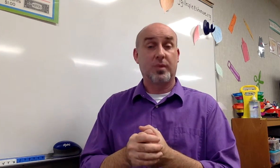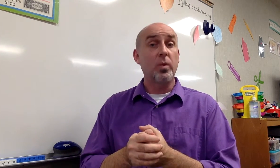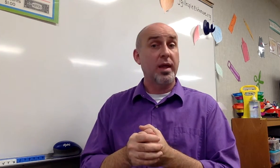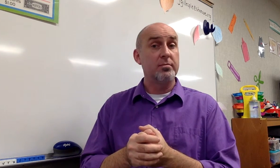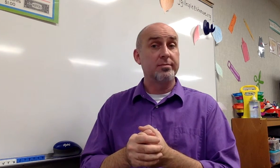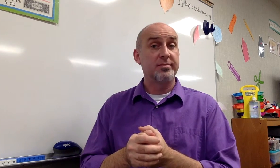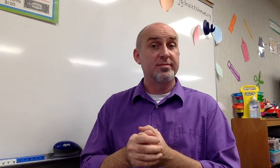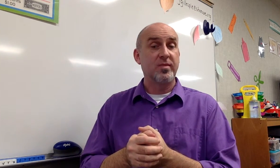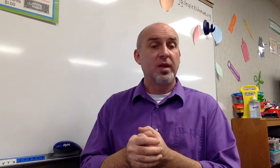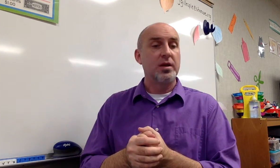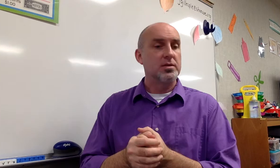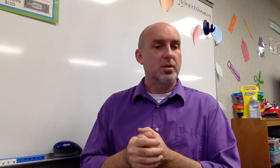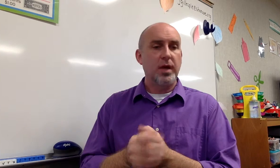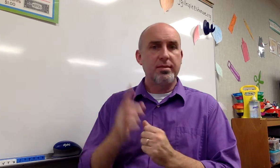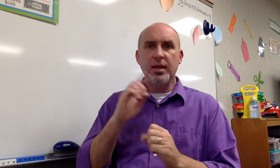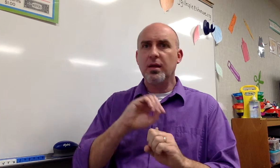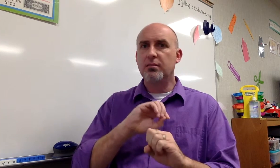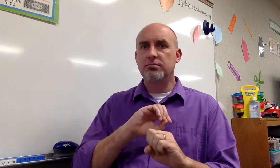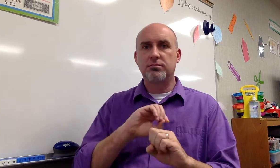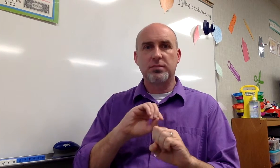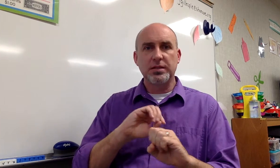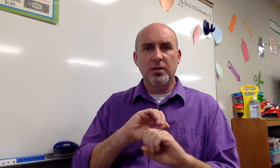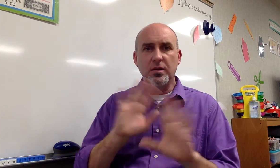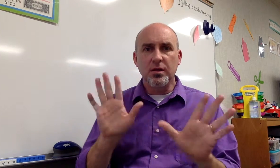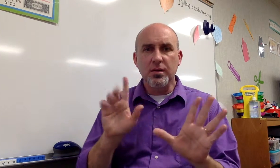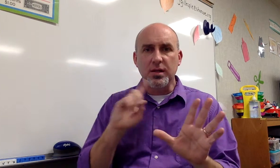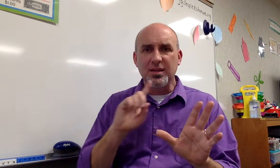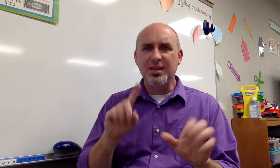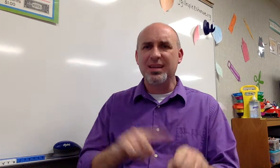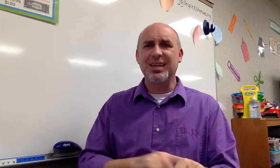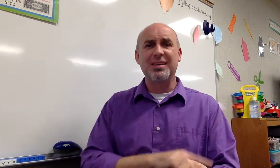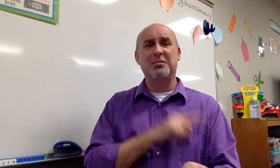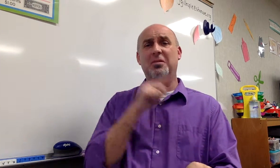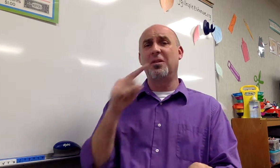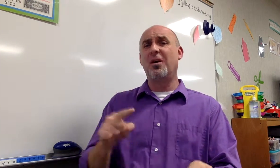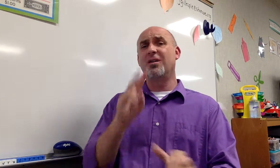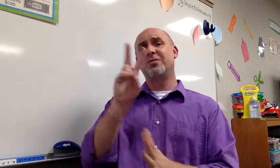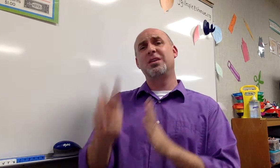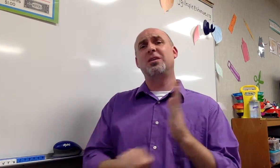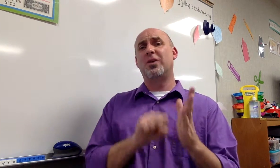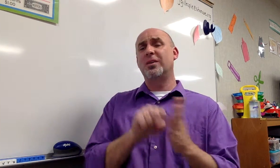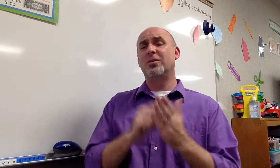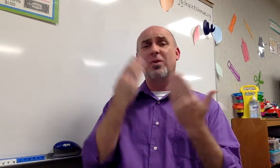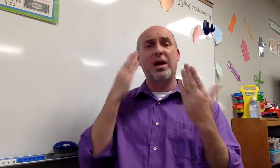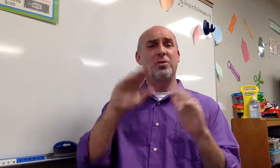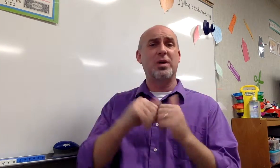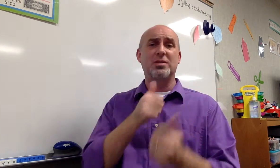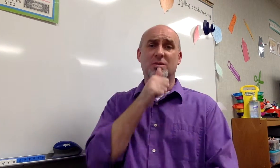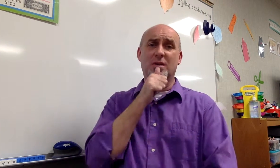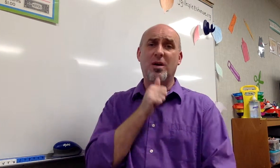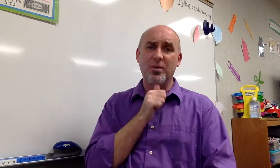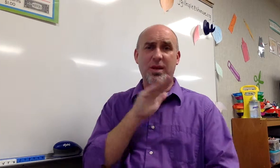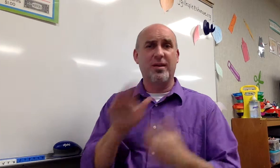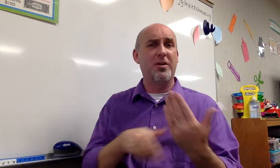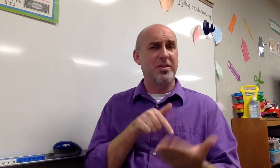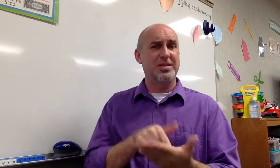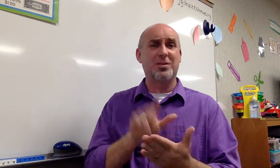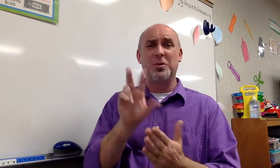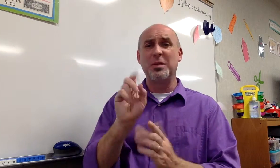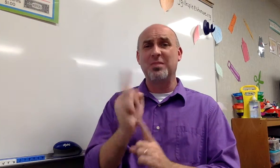Okay? So I think that's all clear, and I think, again, a long video. I don't know how you guys are tolerating all this. 30 minutes